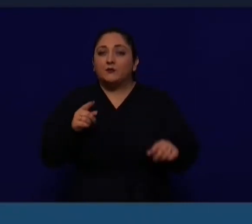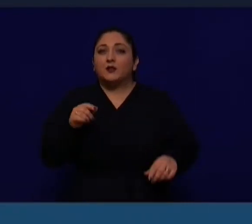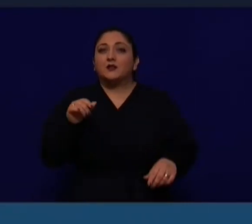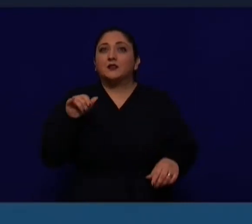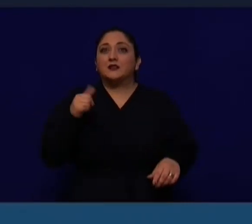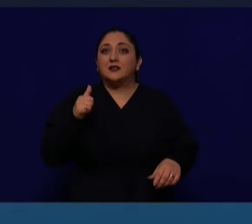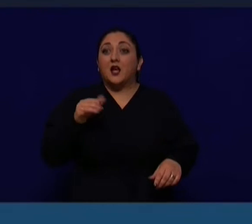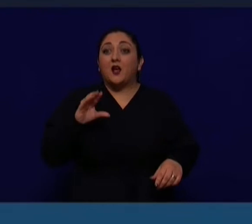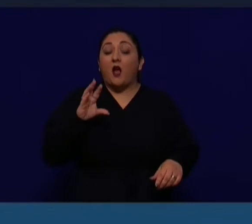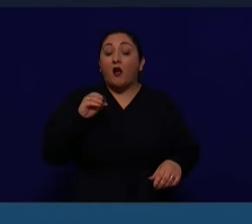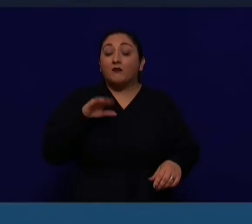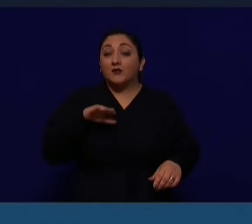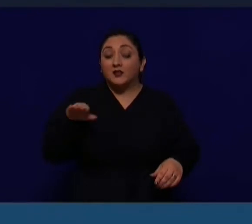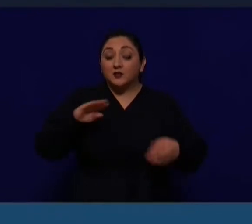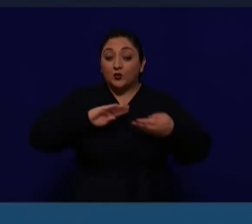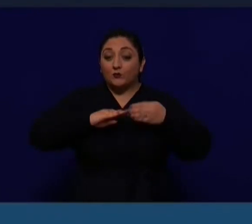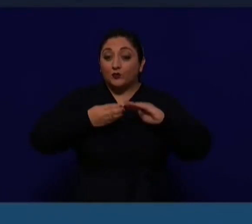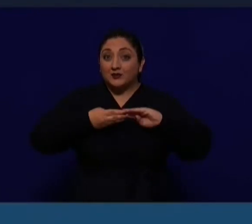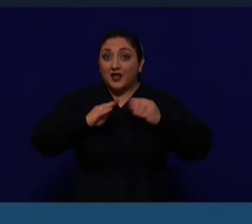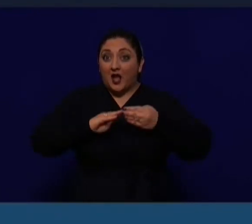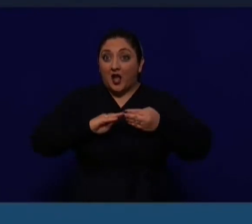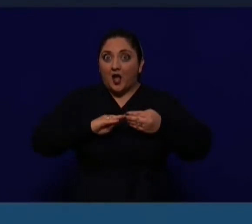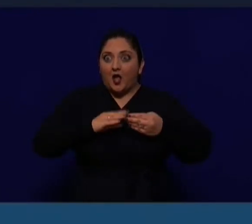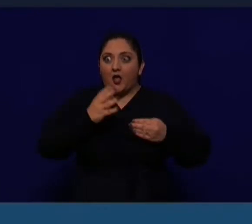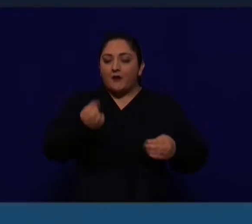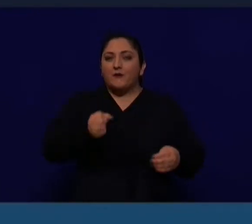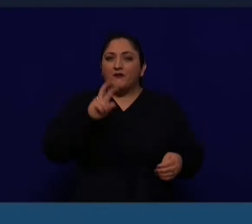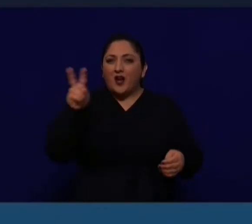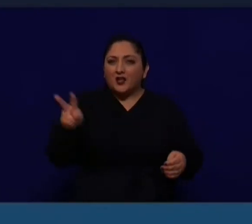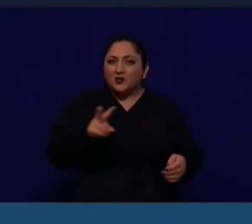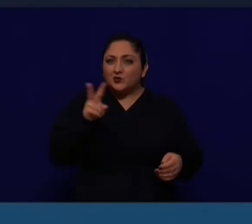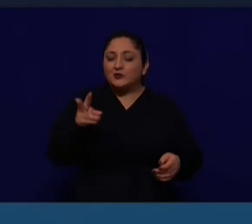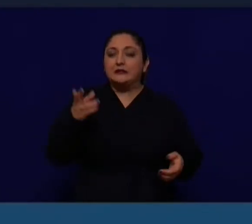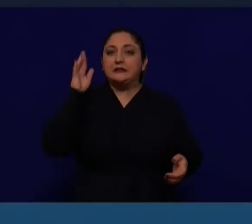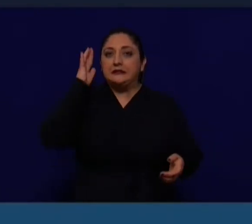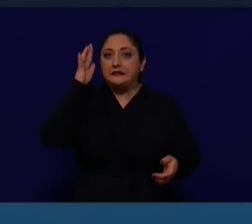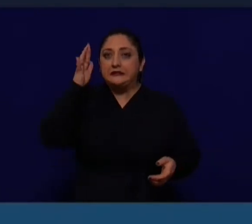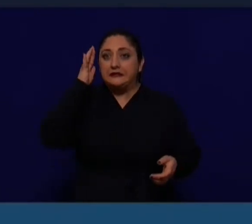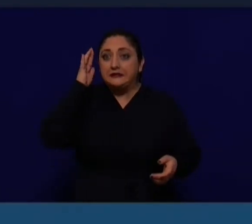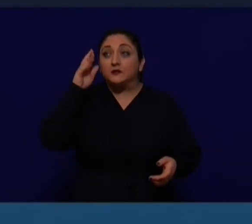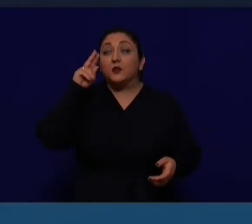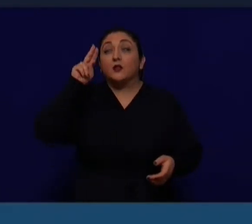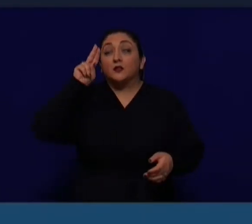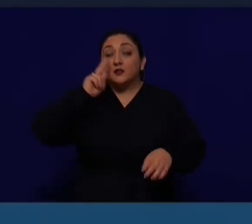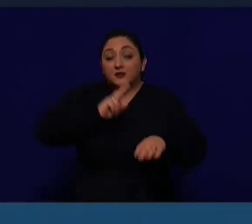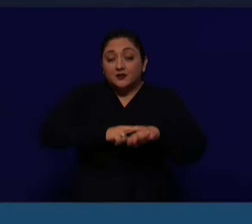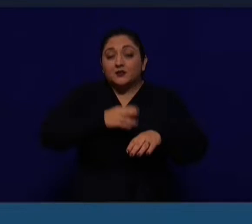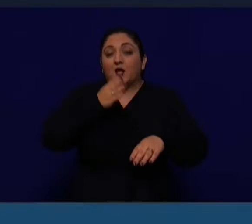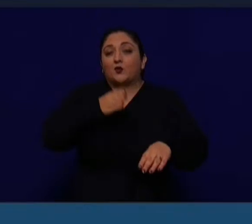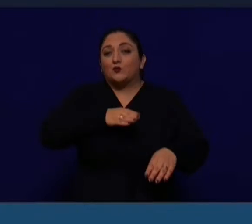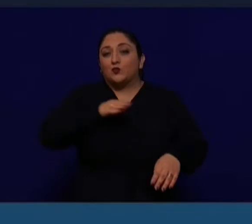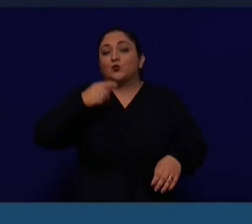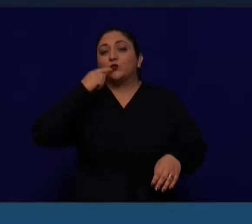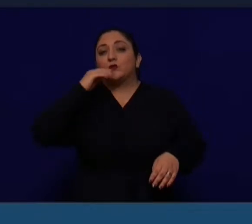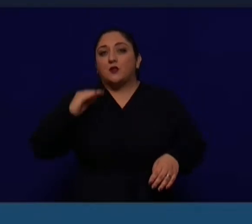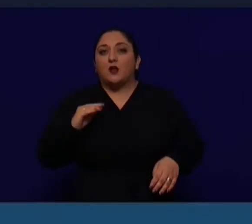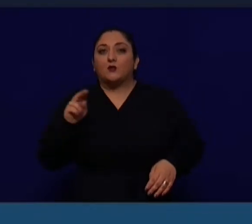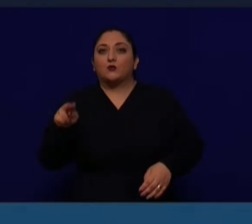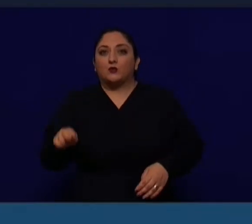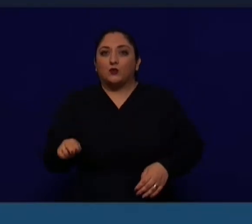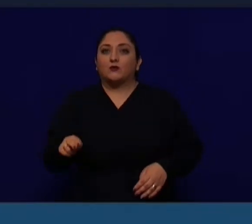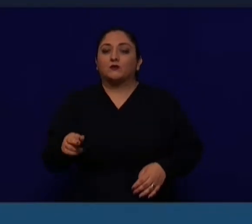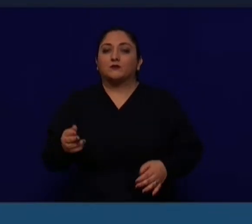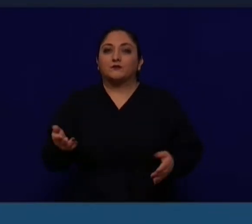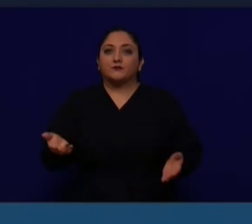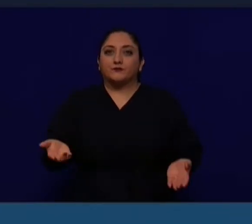within the community that are being affected, then that is reflected as well in the number of people dying and also